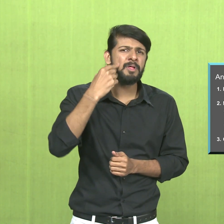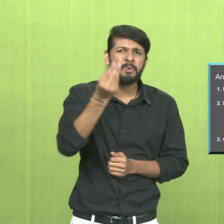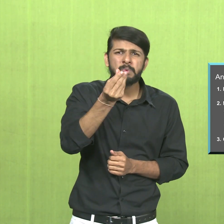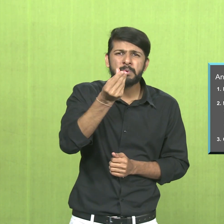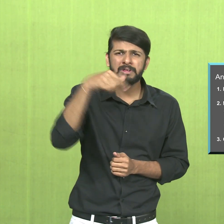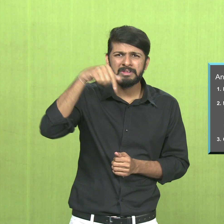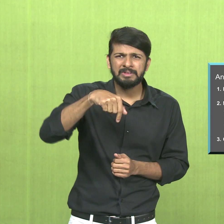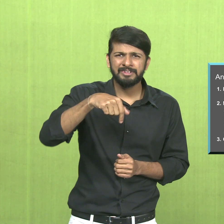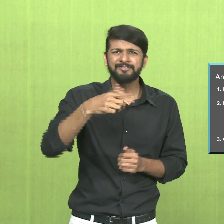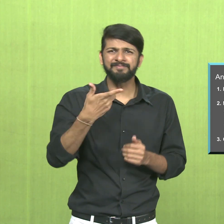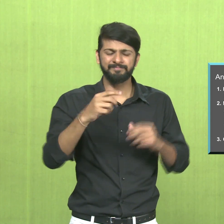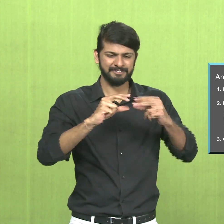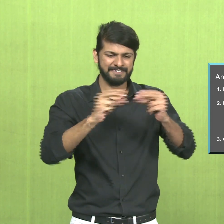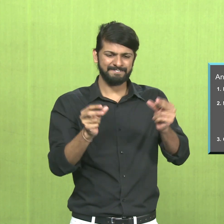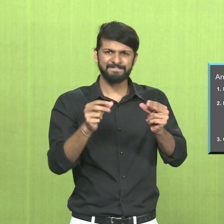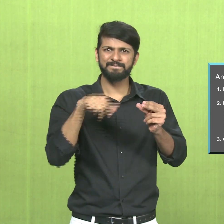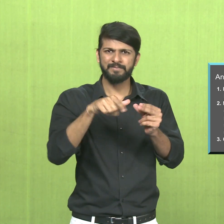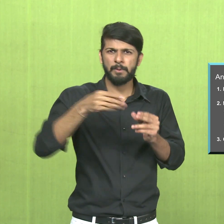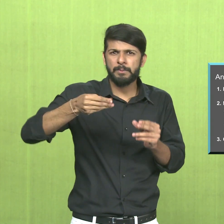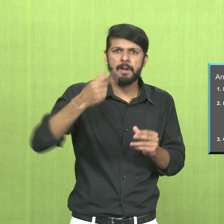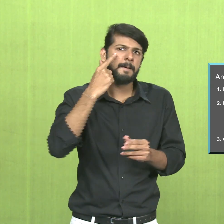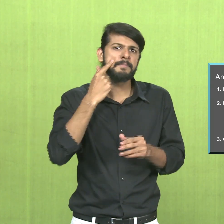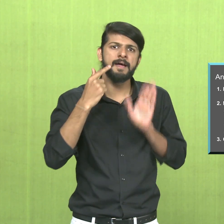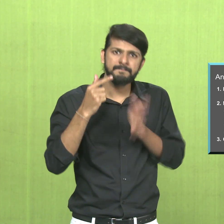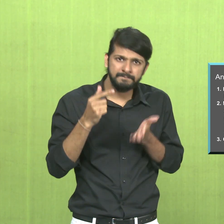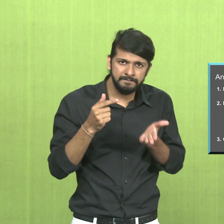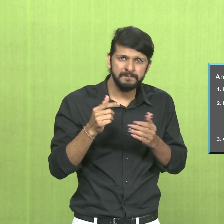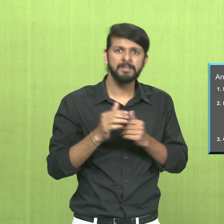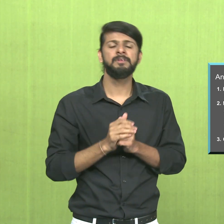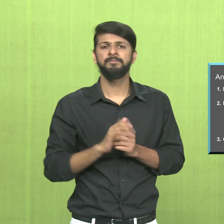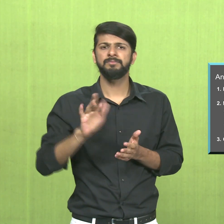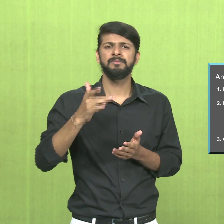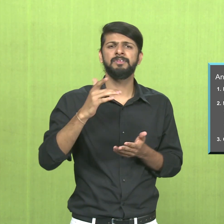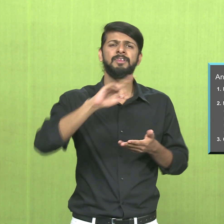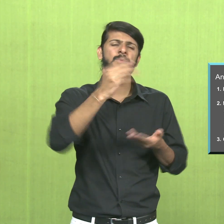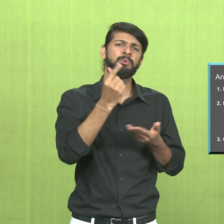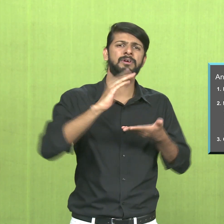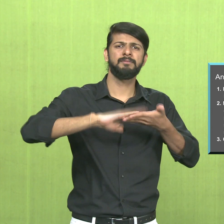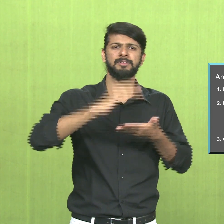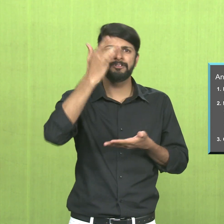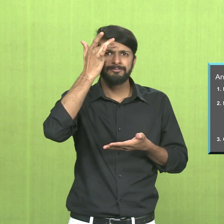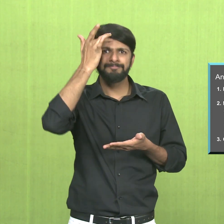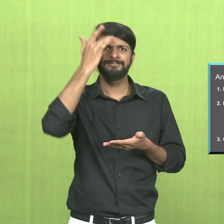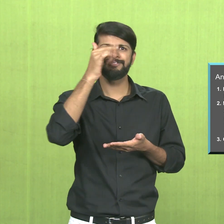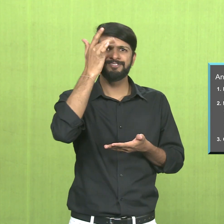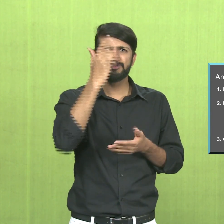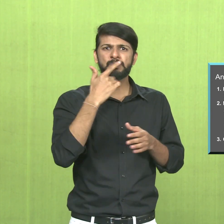turmeric powder, then vermilion or